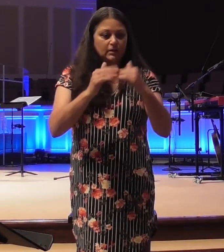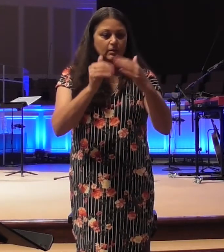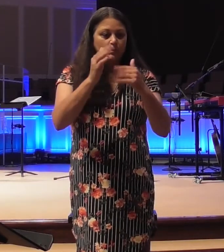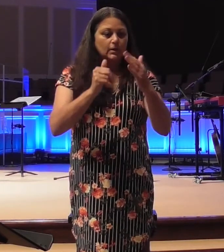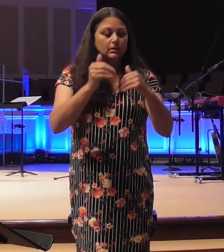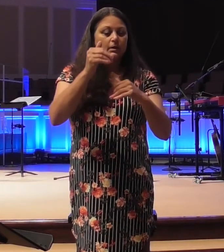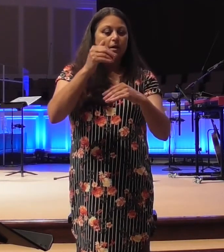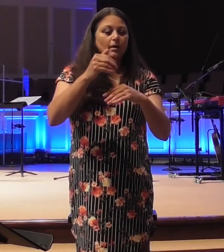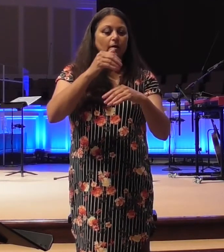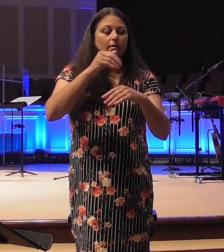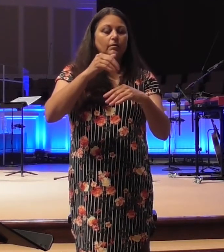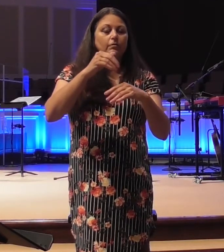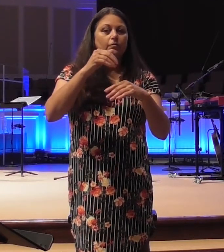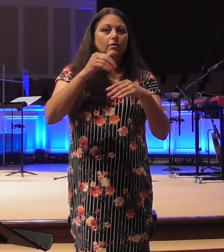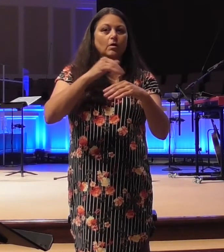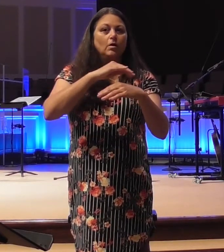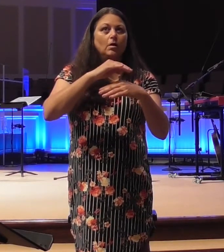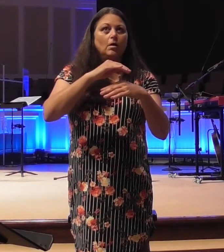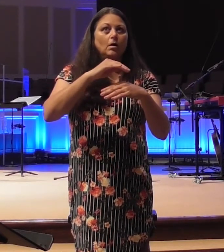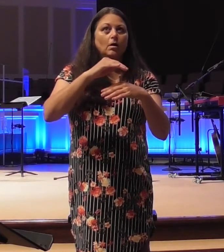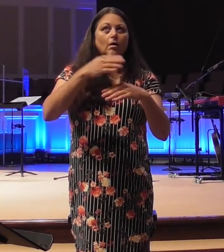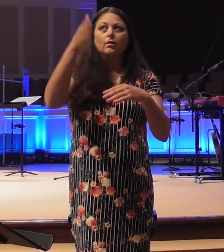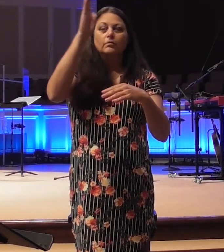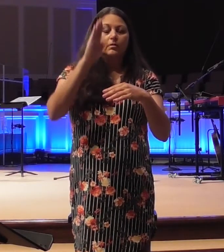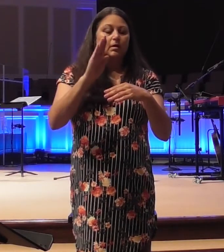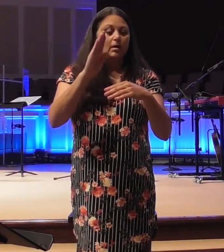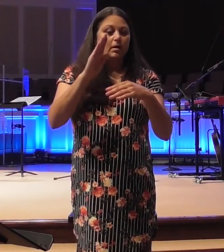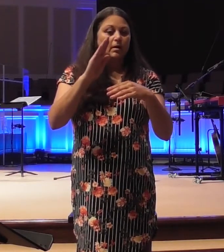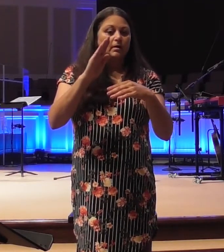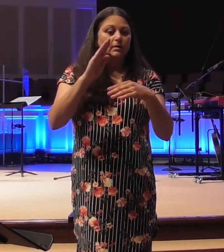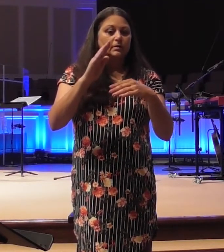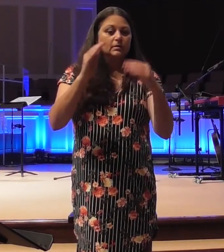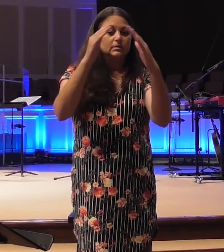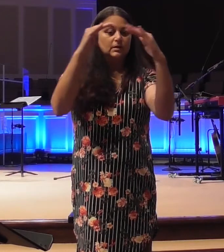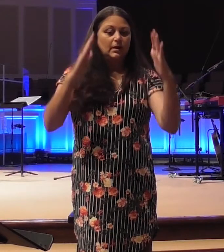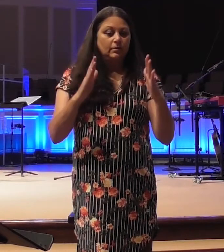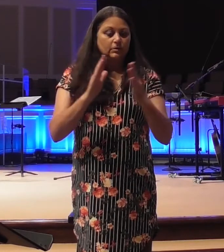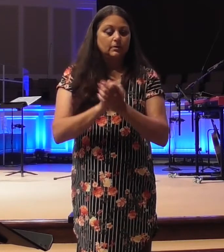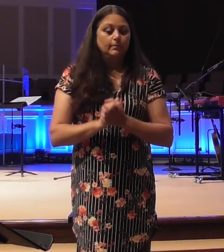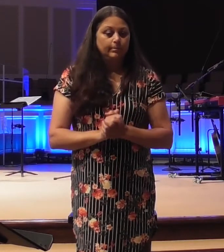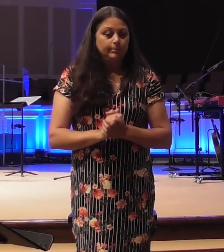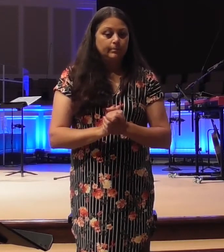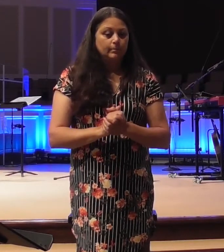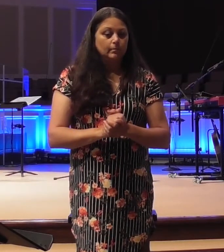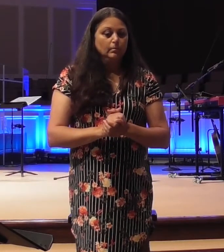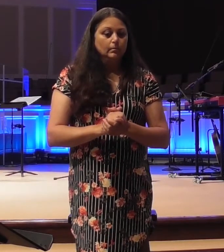sons and brothers, stood united with Kadmiel and his sons, the sons of Judah and the sons